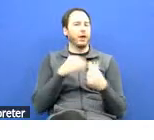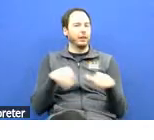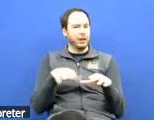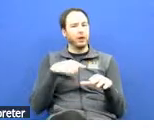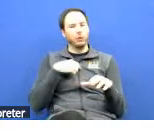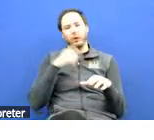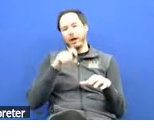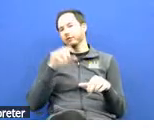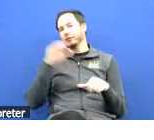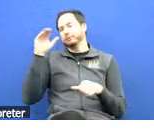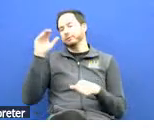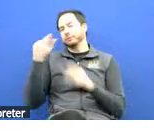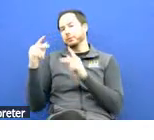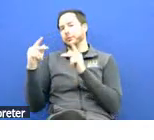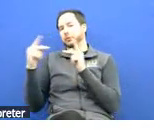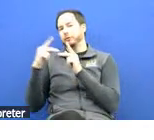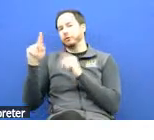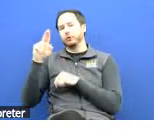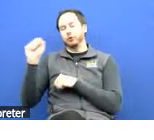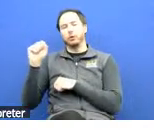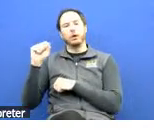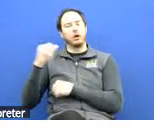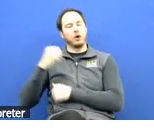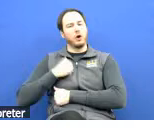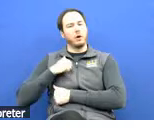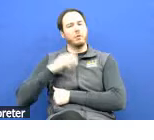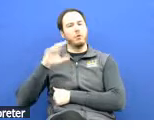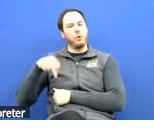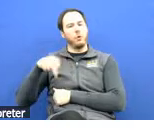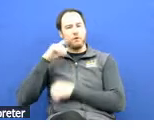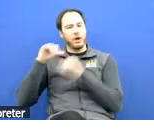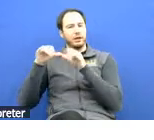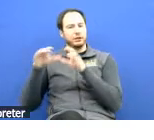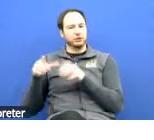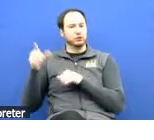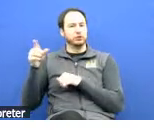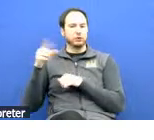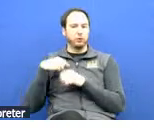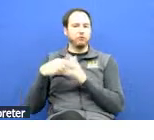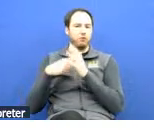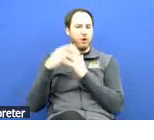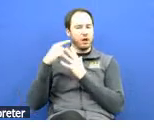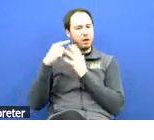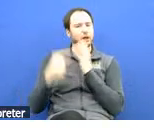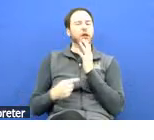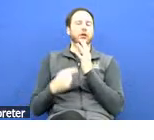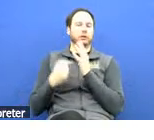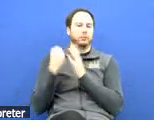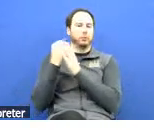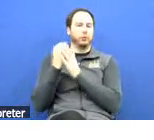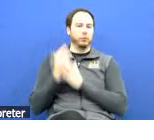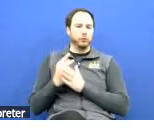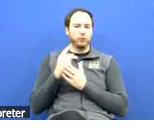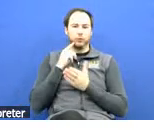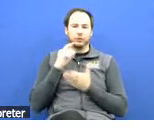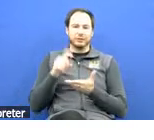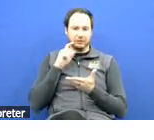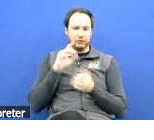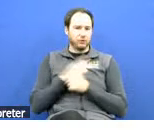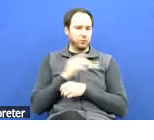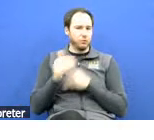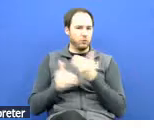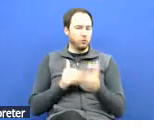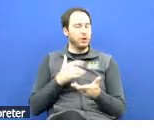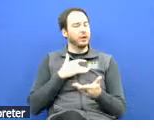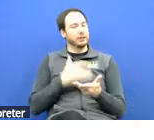get permits from the U.S. Army Corps of Engineers. And so those are some of the approvals that we'll get throughout this process,